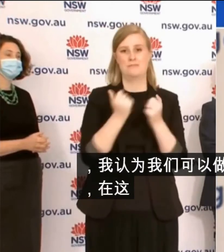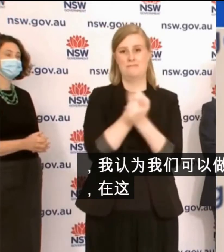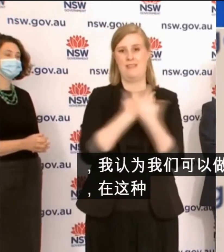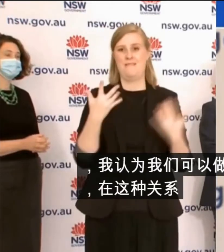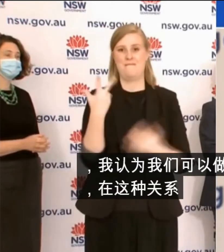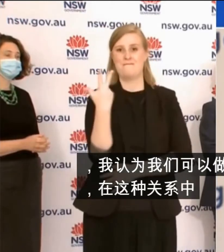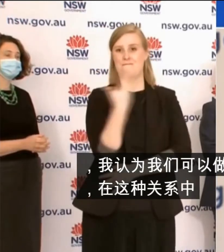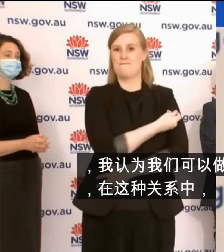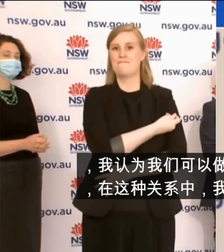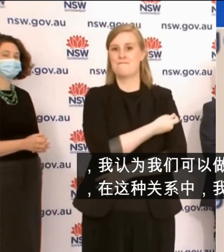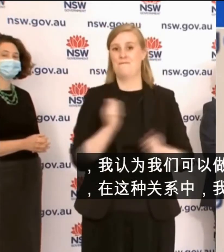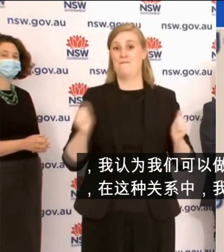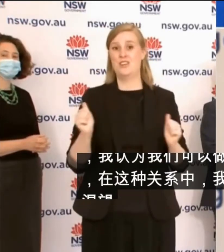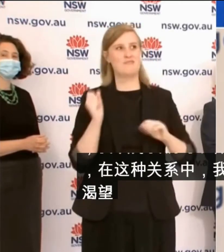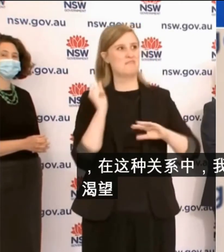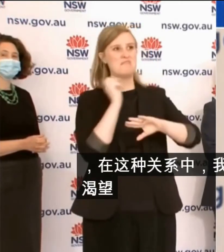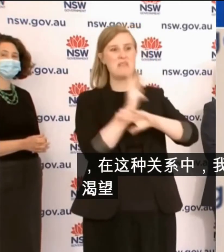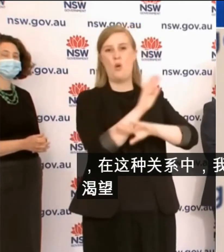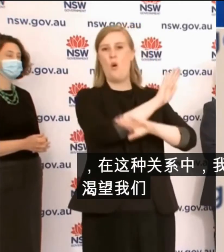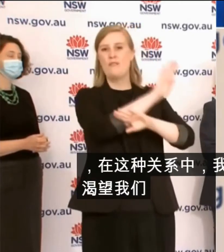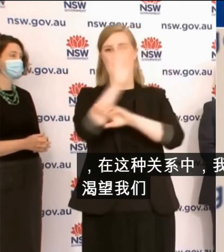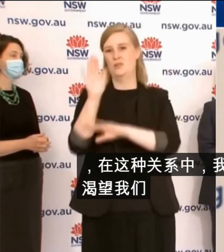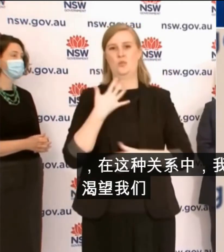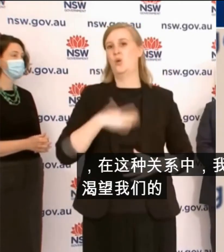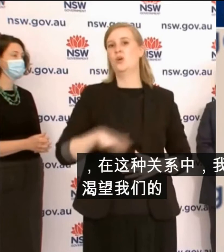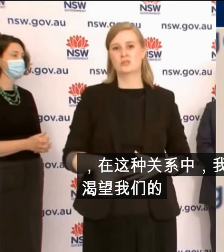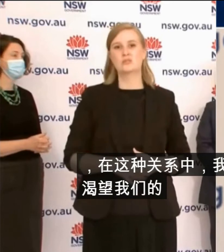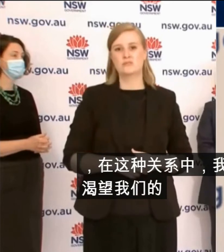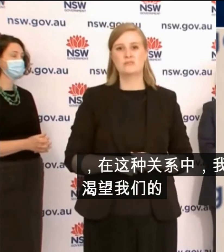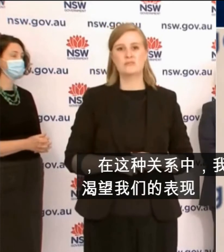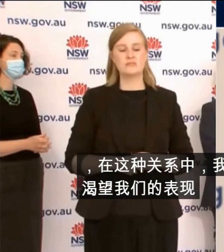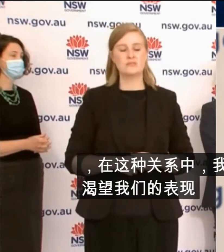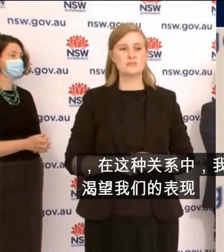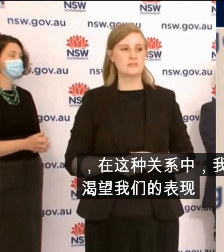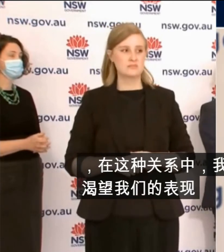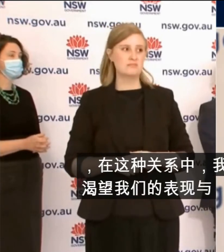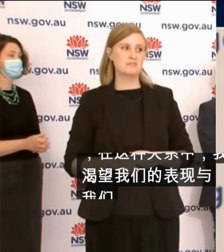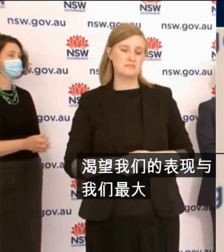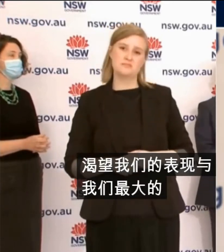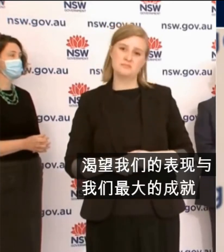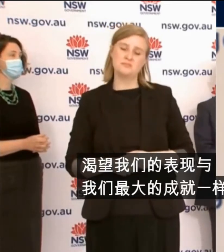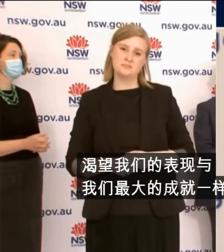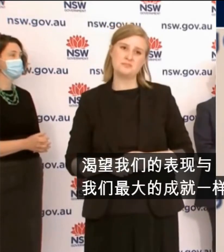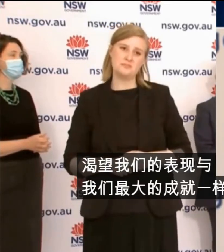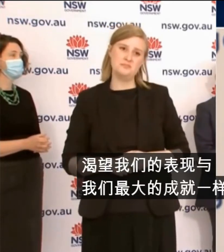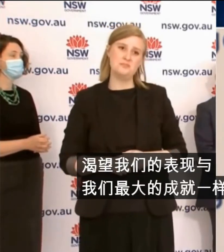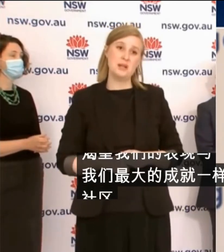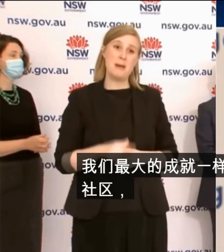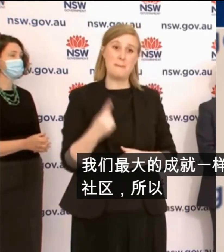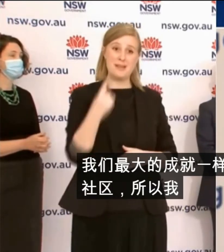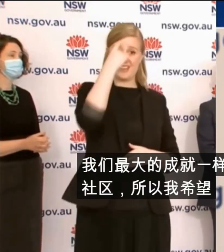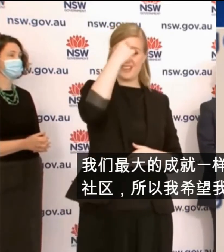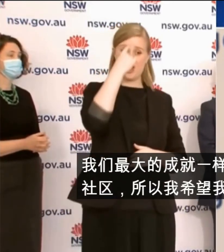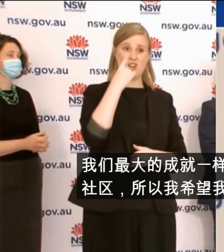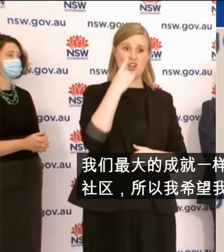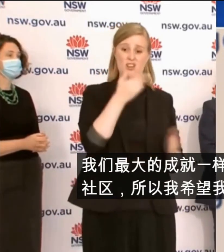And in the remainder, I'm very keen that we are only as good as what we've achieved in our most vulnerable